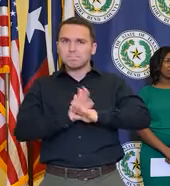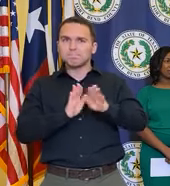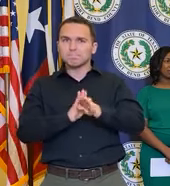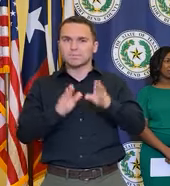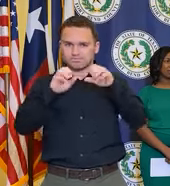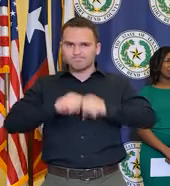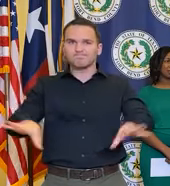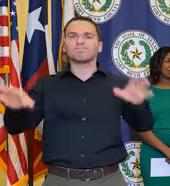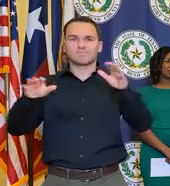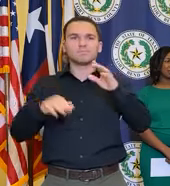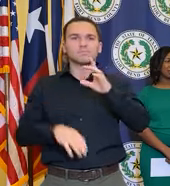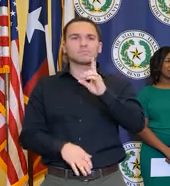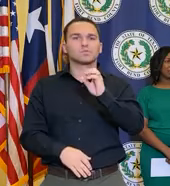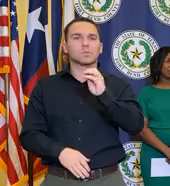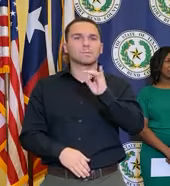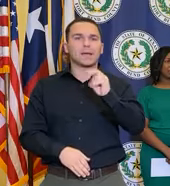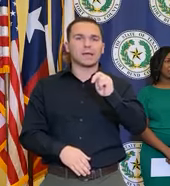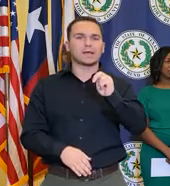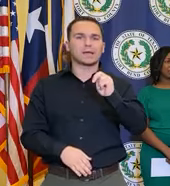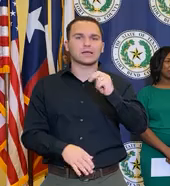launching the domain name